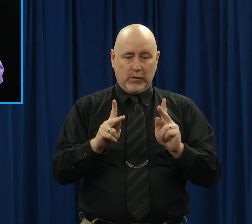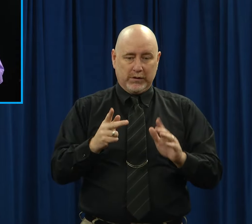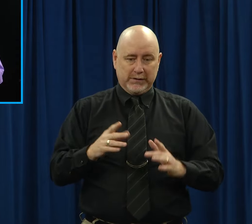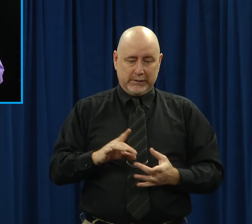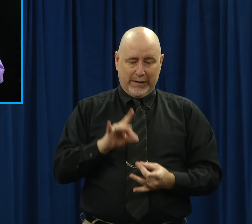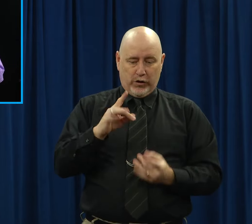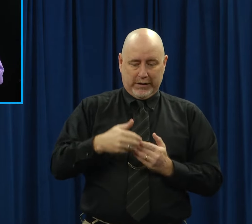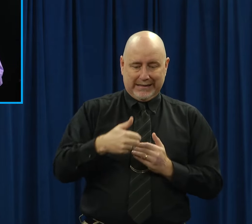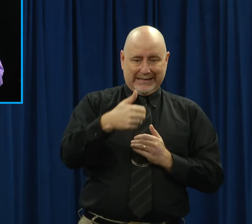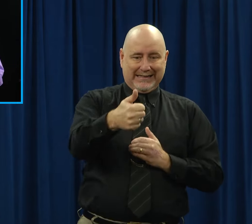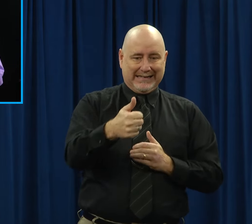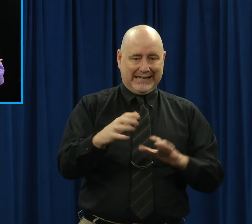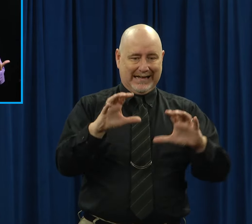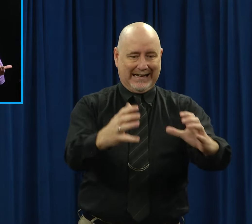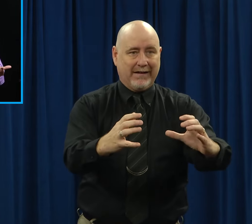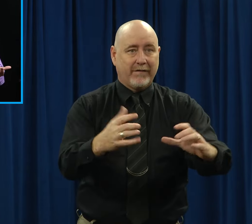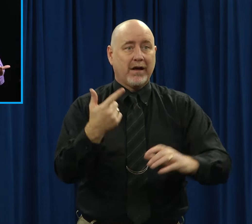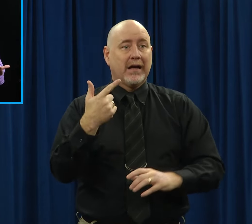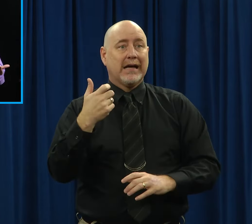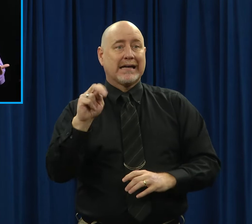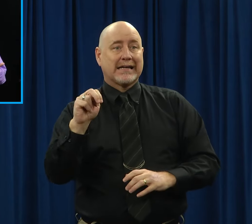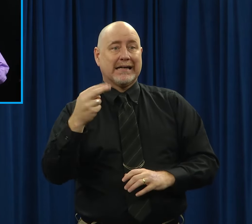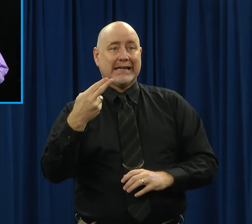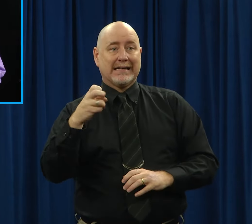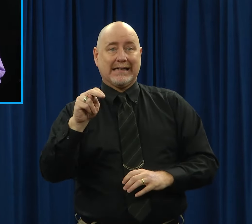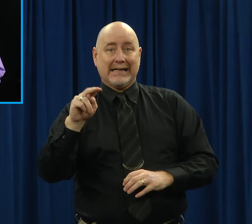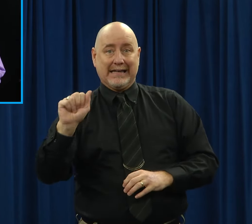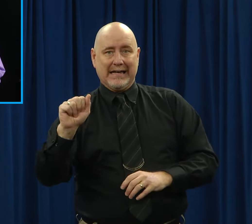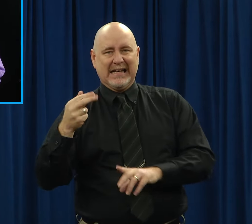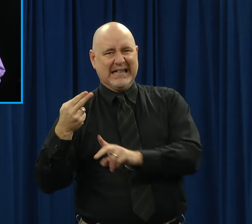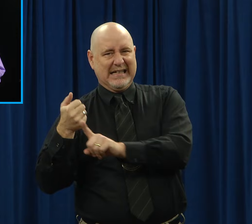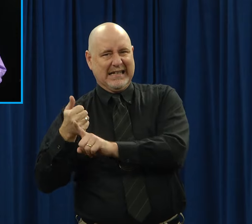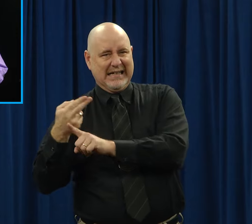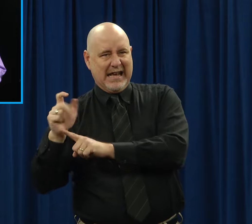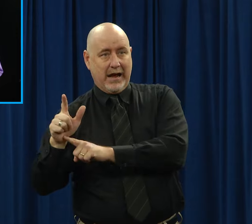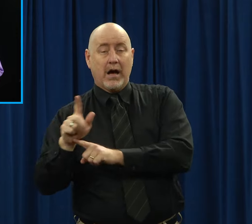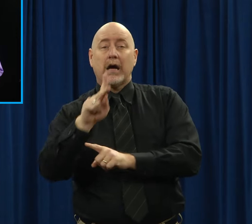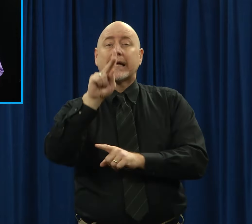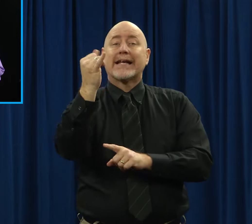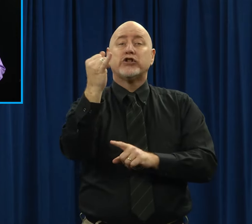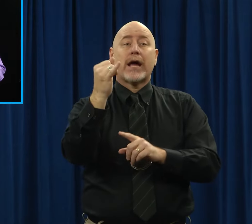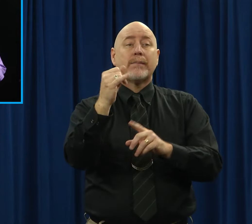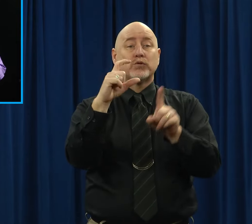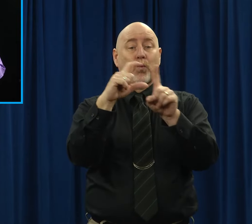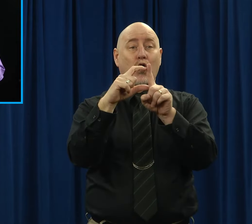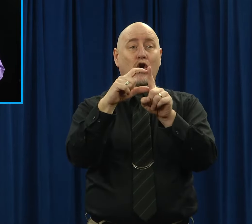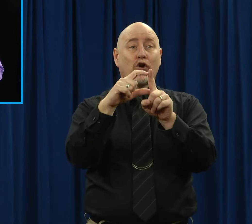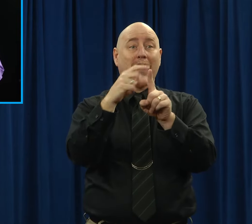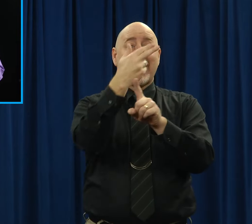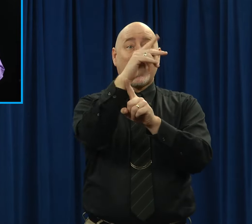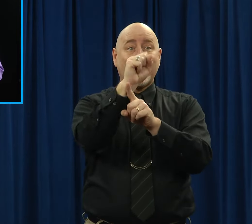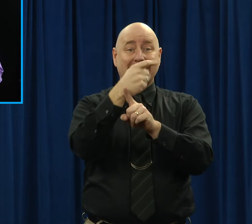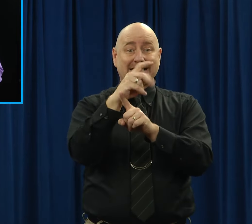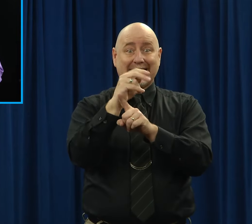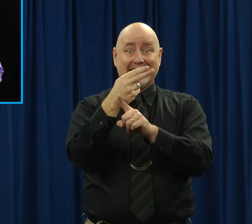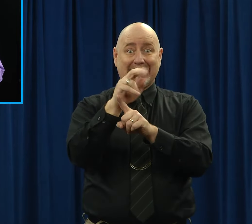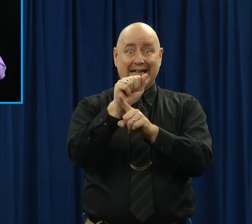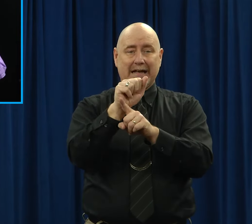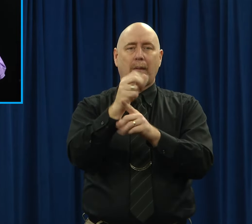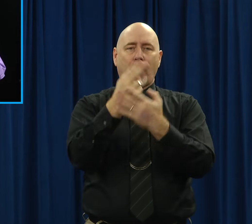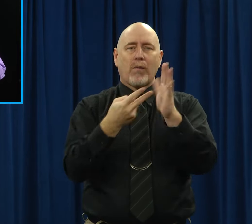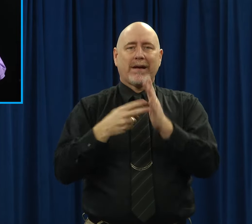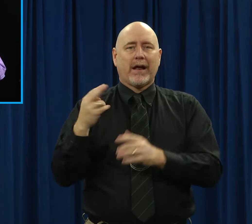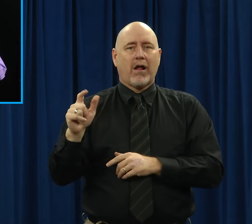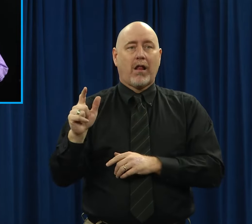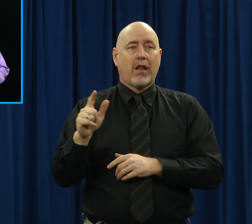is the dwelling place of the dead. Gehenna is hell. But the King James translates both words as hell. In